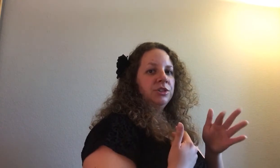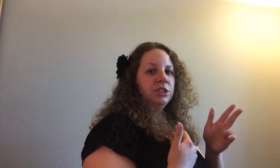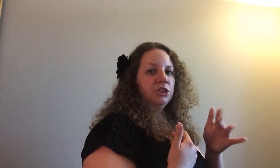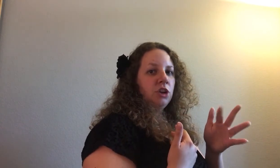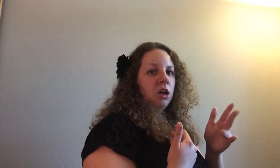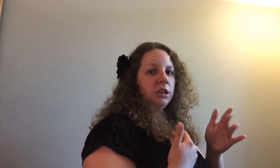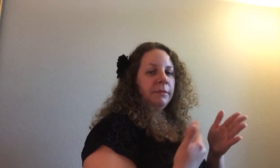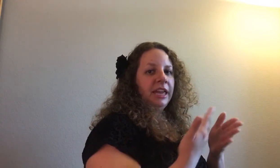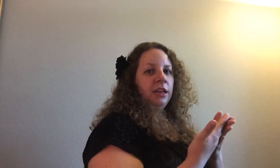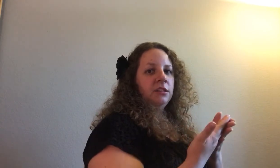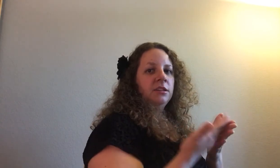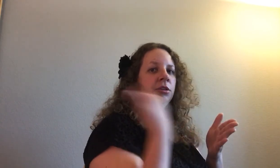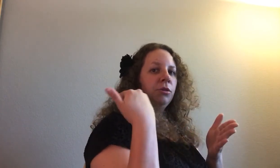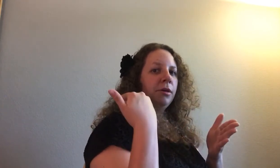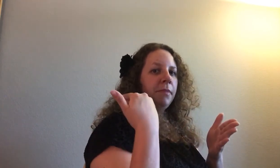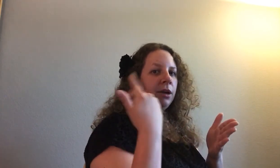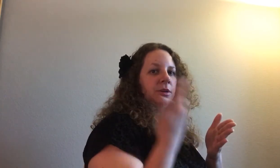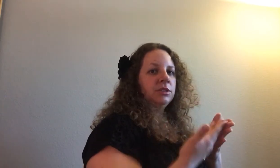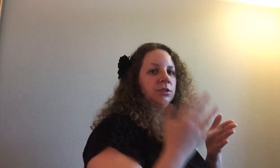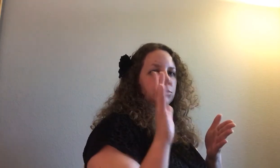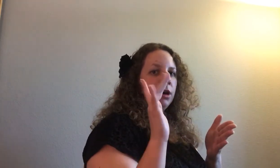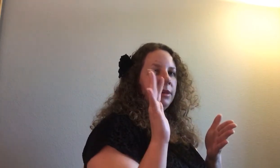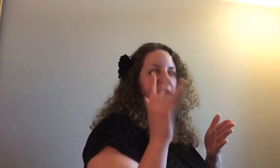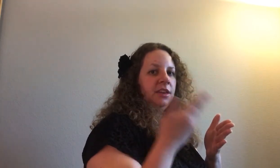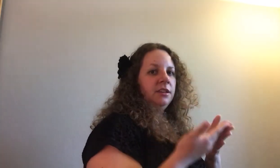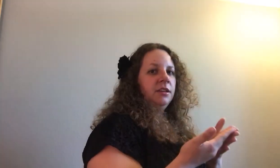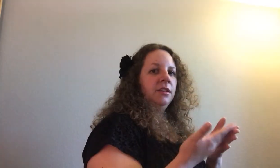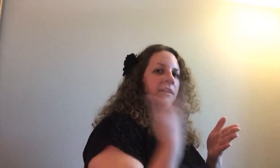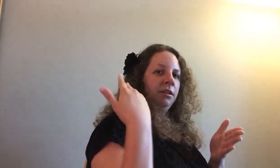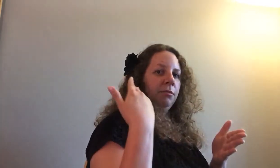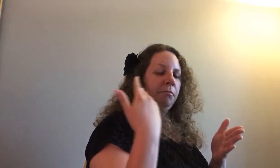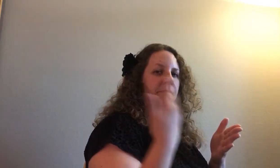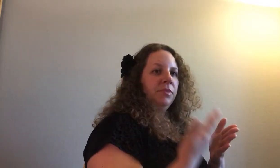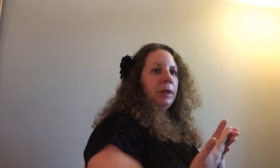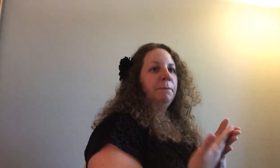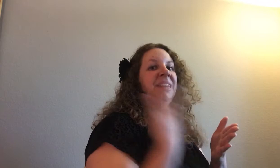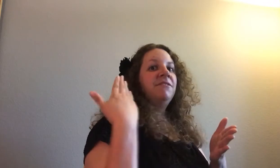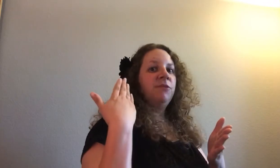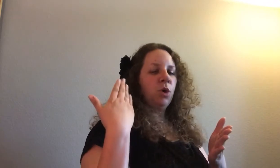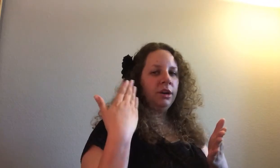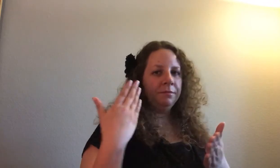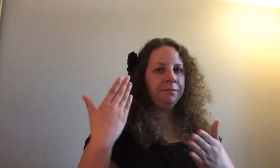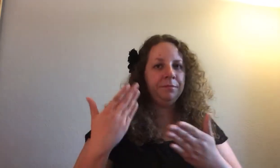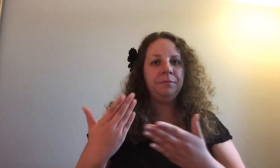is your non-dominant hand going backwards. So dominant hand, like before.